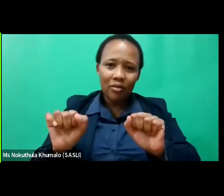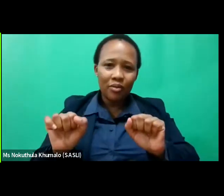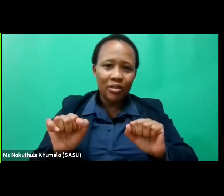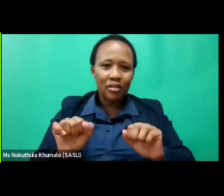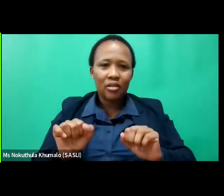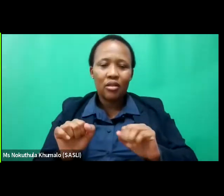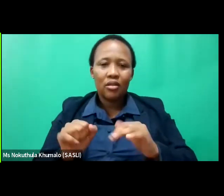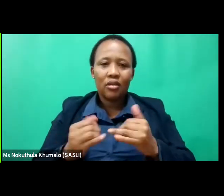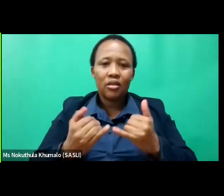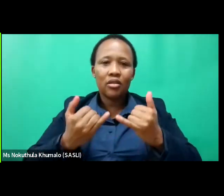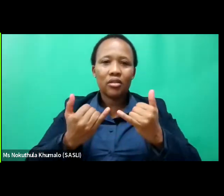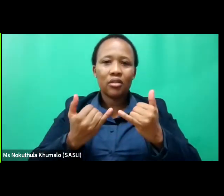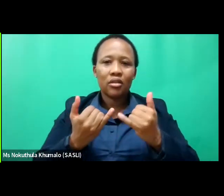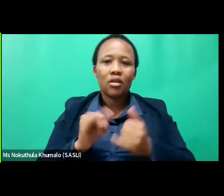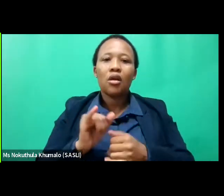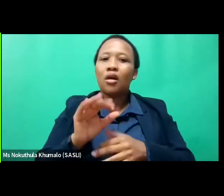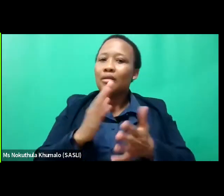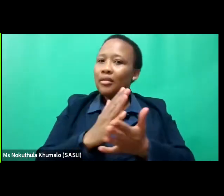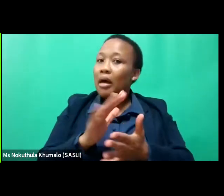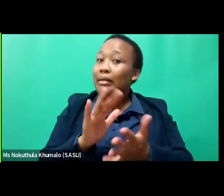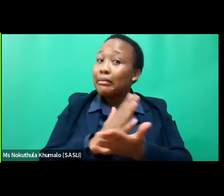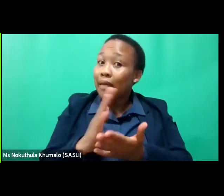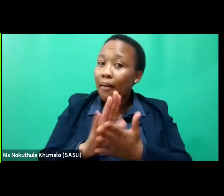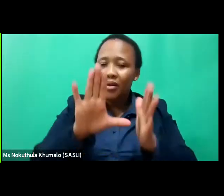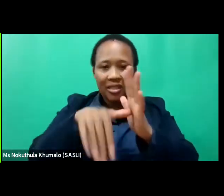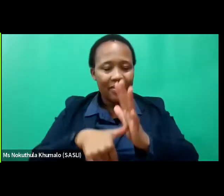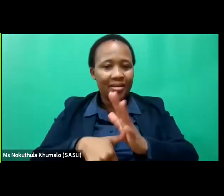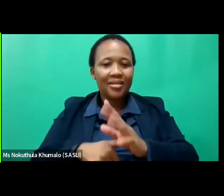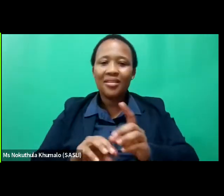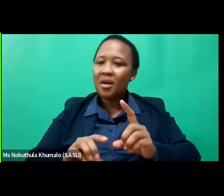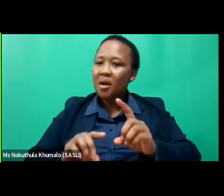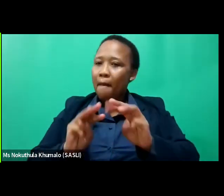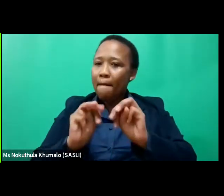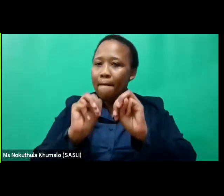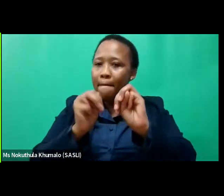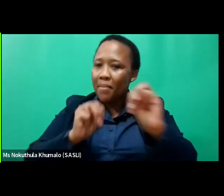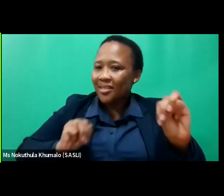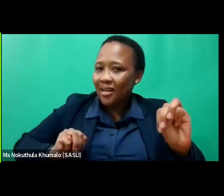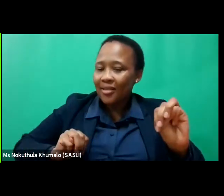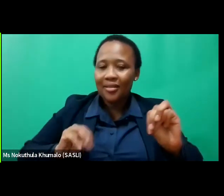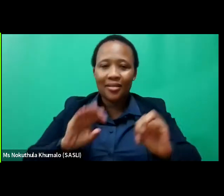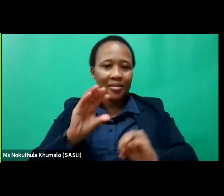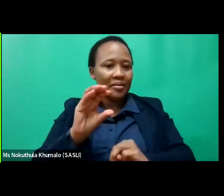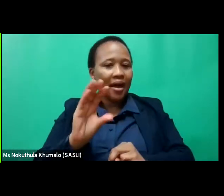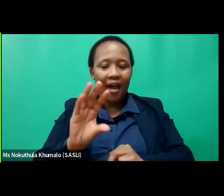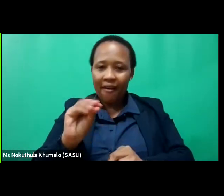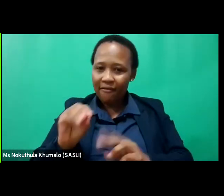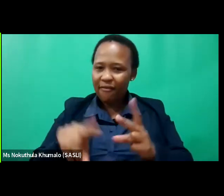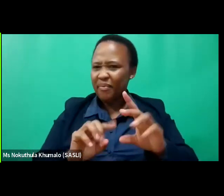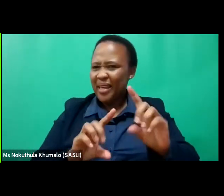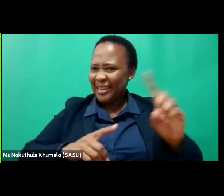level, master's degrees level, and also the apex doctoral degree.